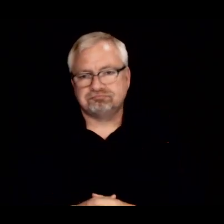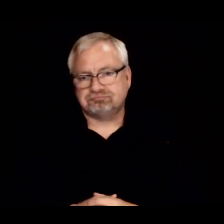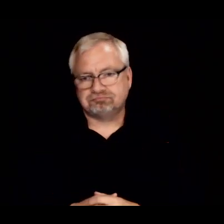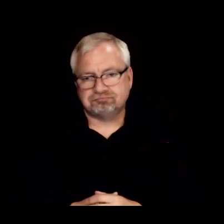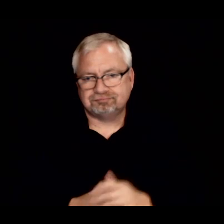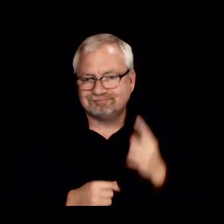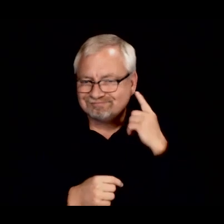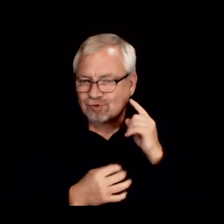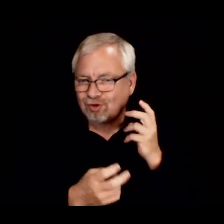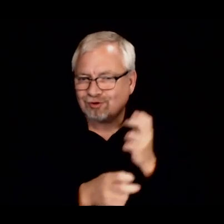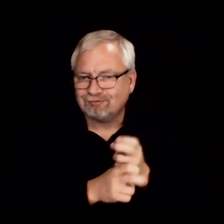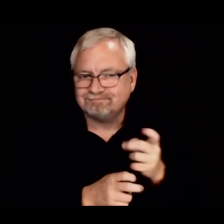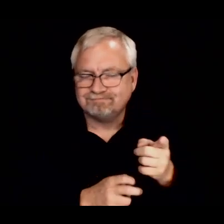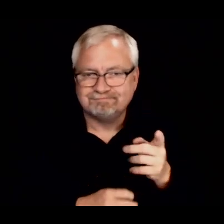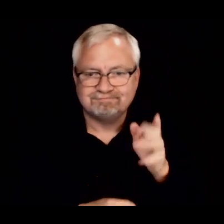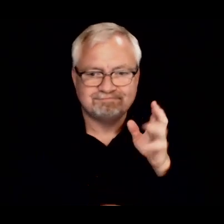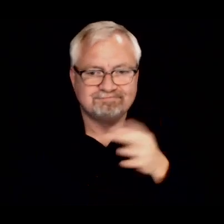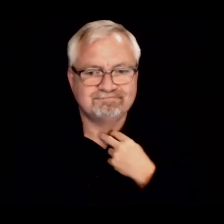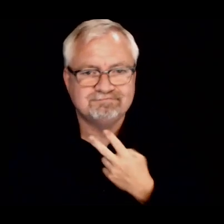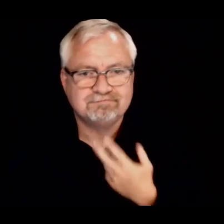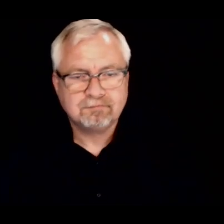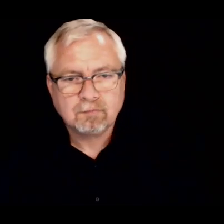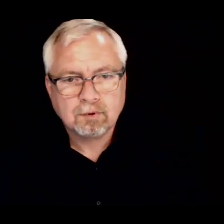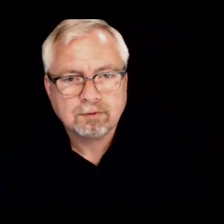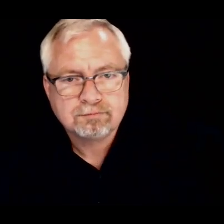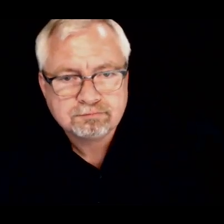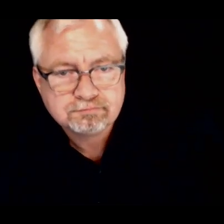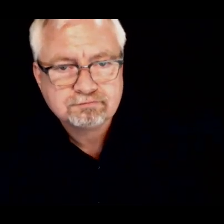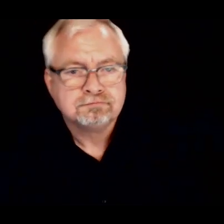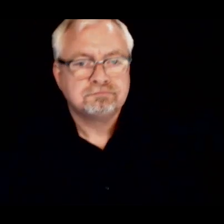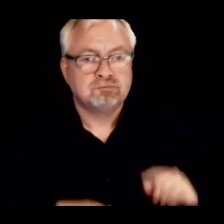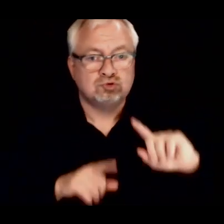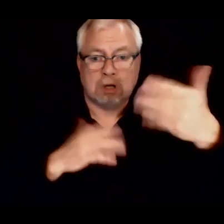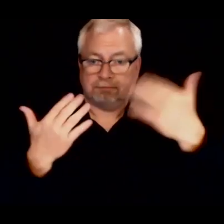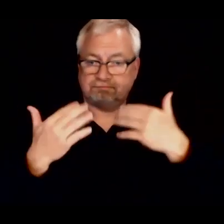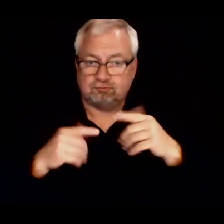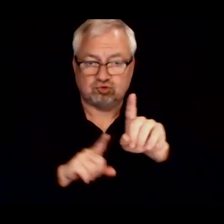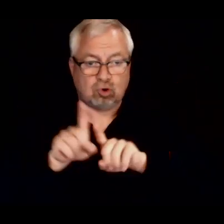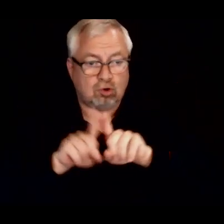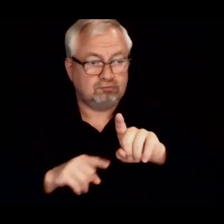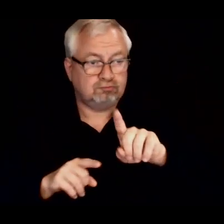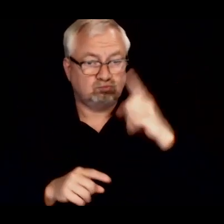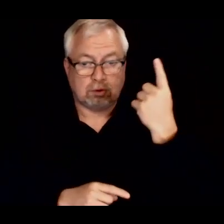Once again, to ask a question, please press star 1 on your telephone keypad.